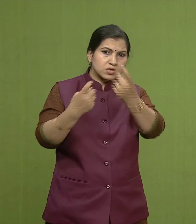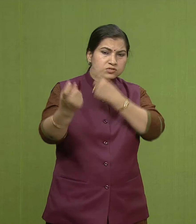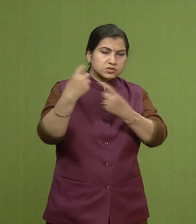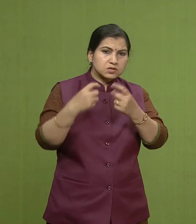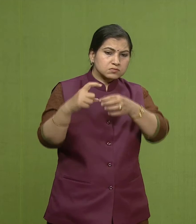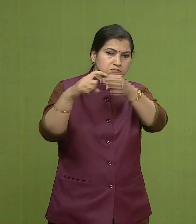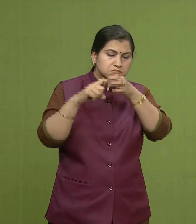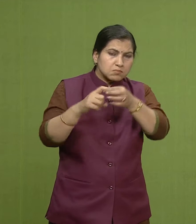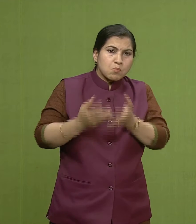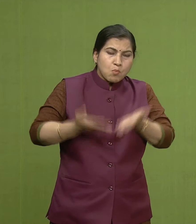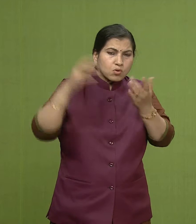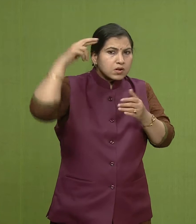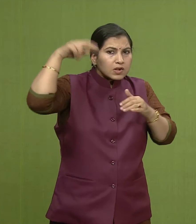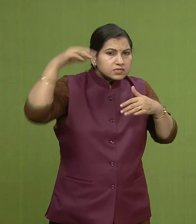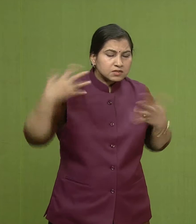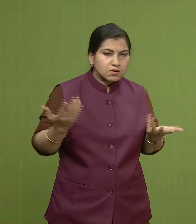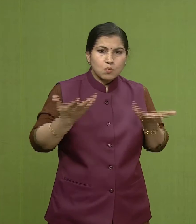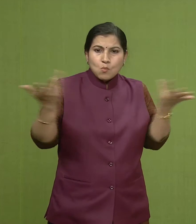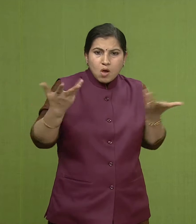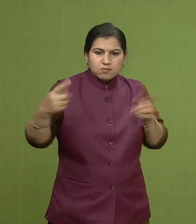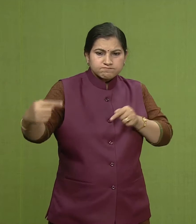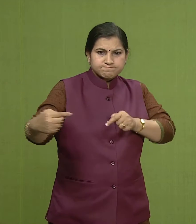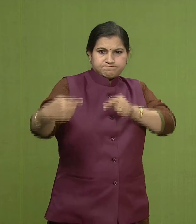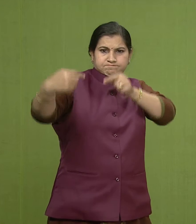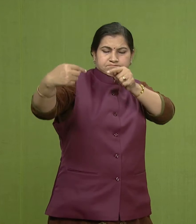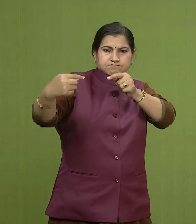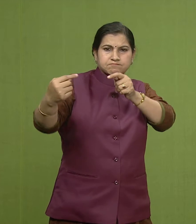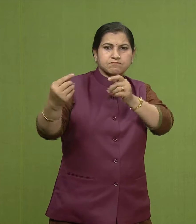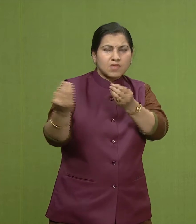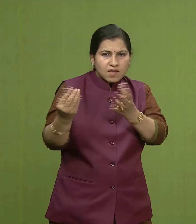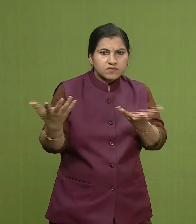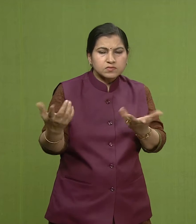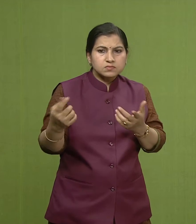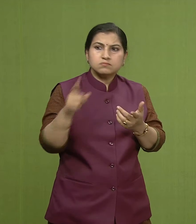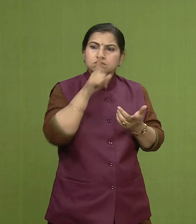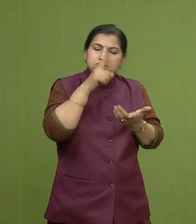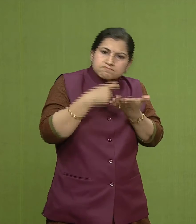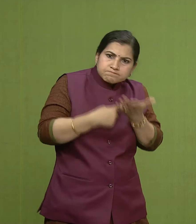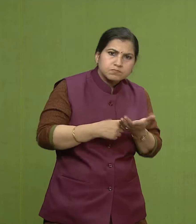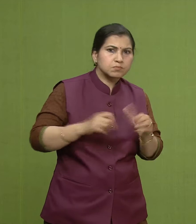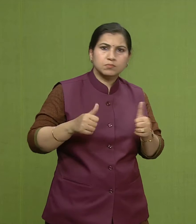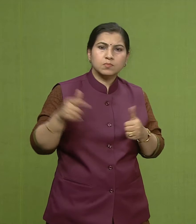questions, reason, and sometimes argue rather than obeying them blindly.